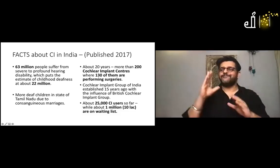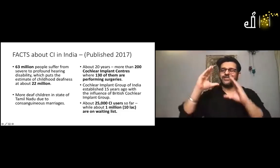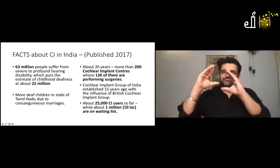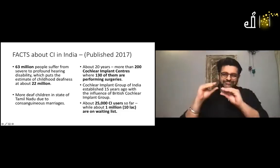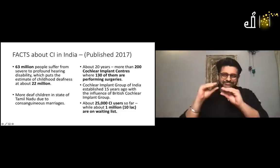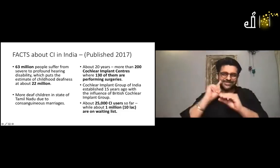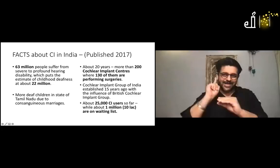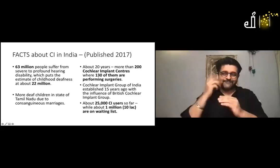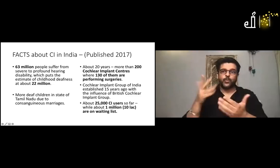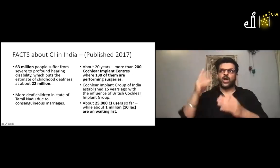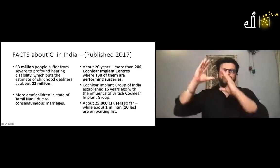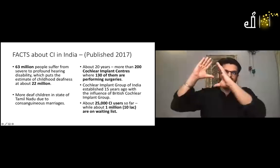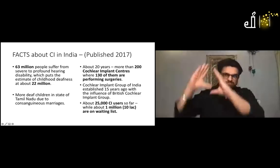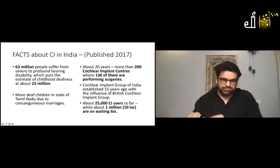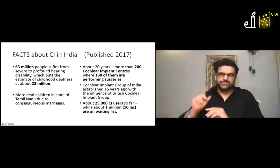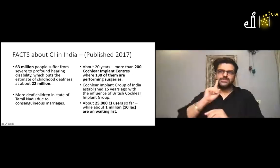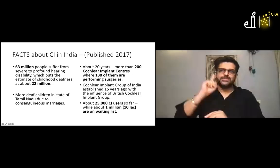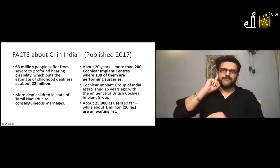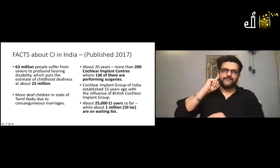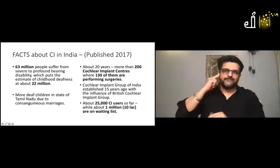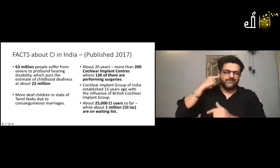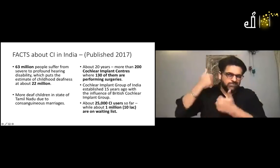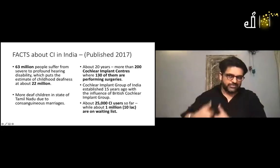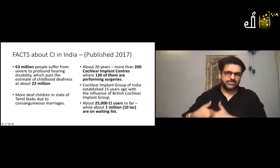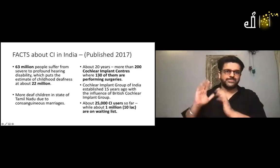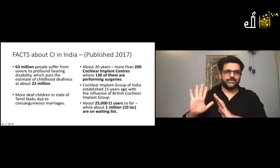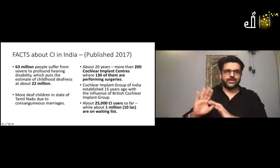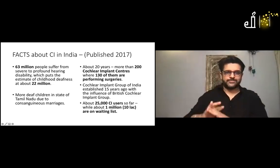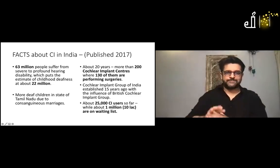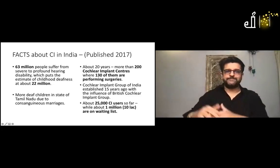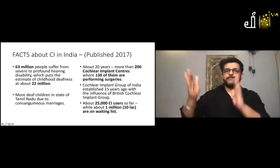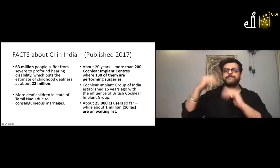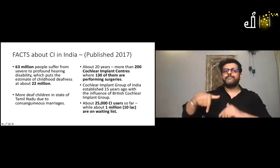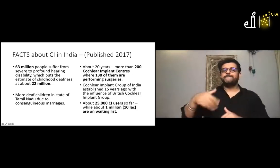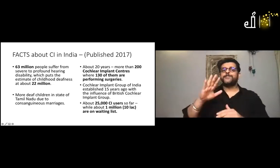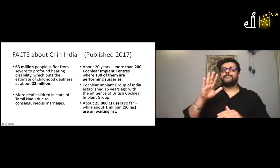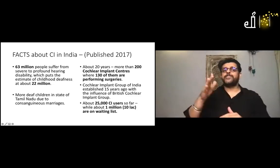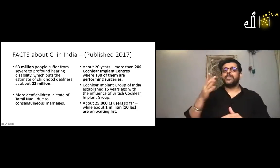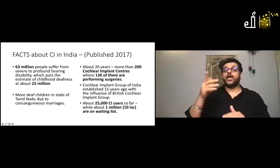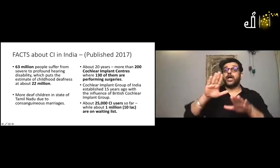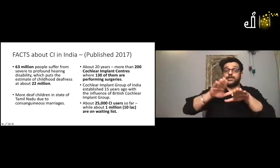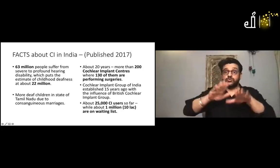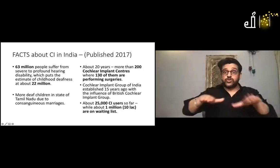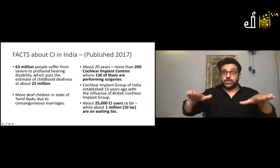people suffer from severe to profound hearing disability, deaf.